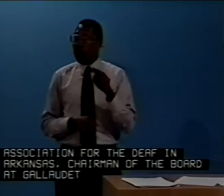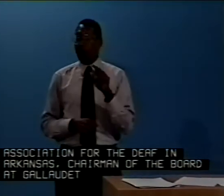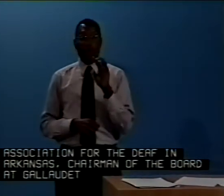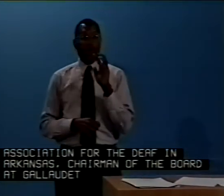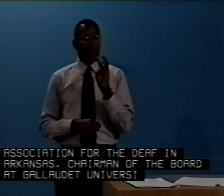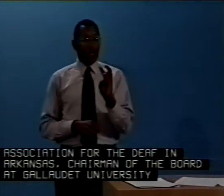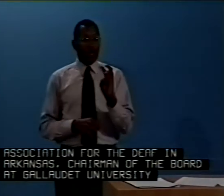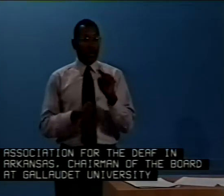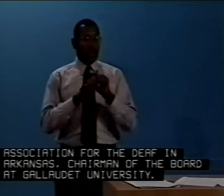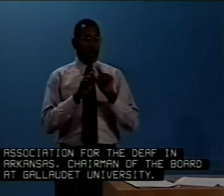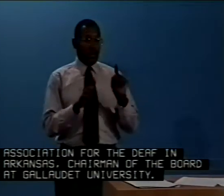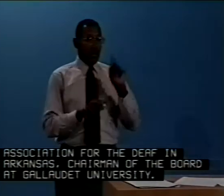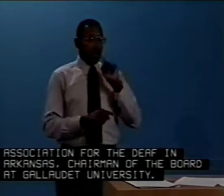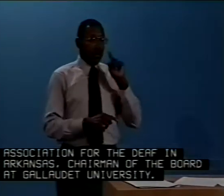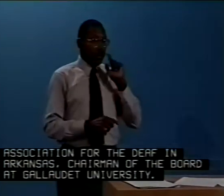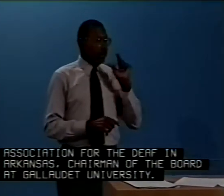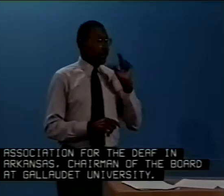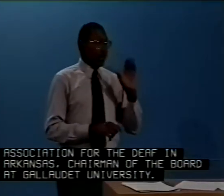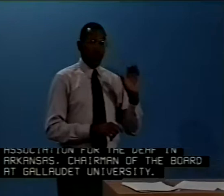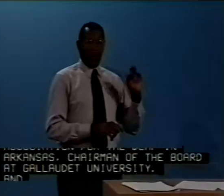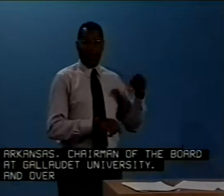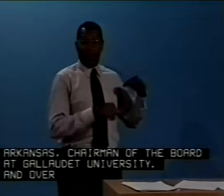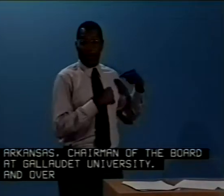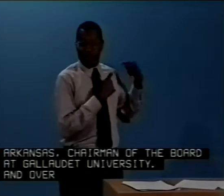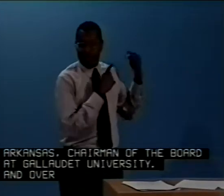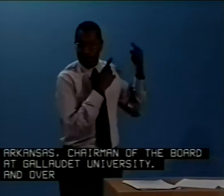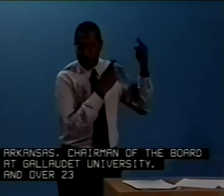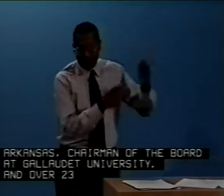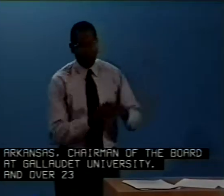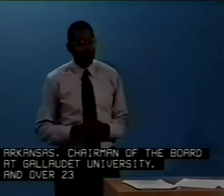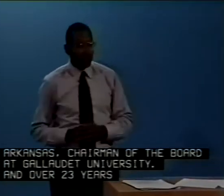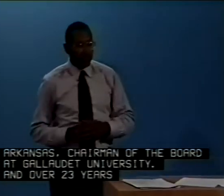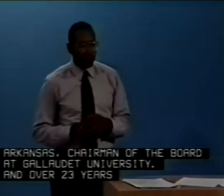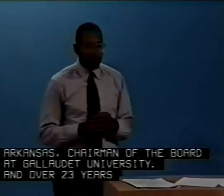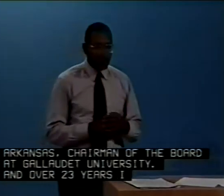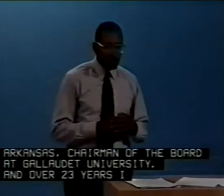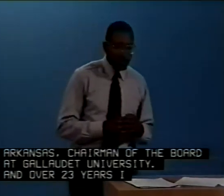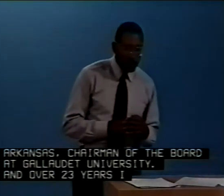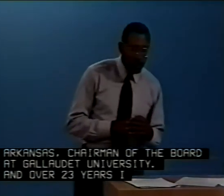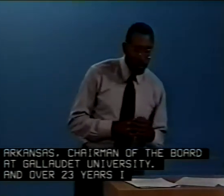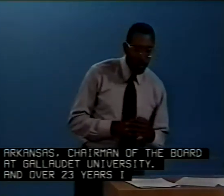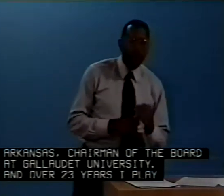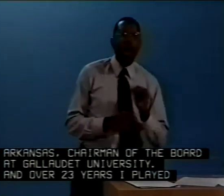and over 23 years I played basketball for 6 different deaf clubs.